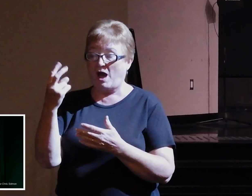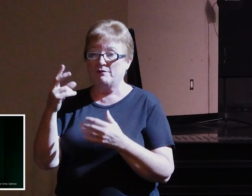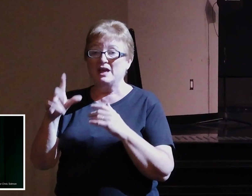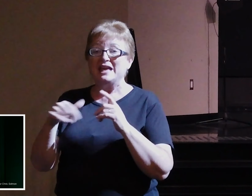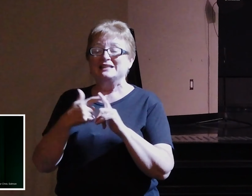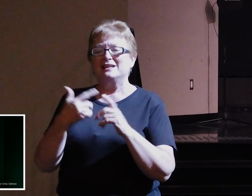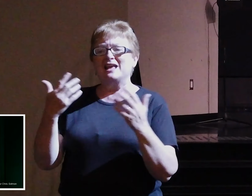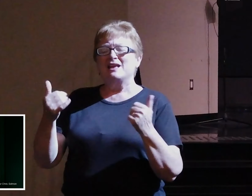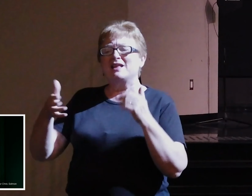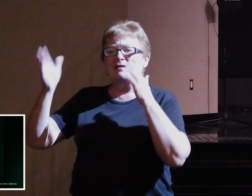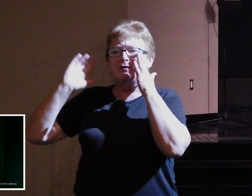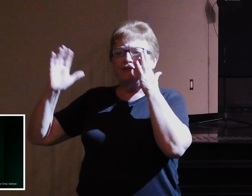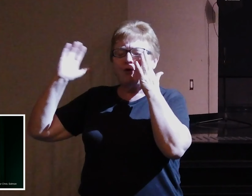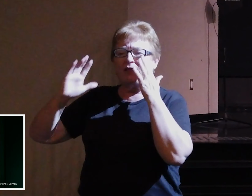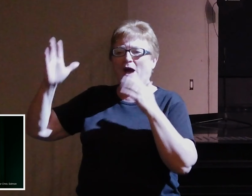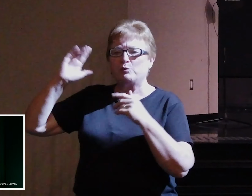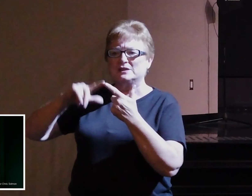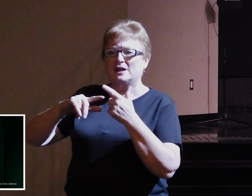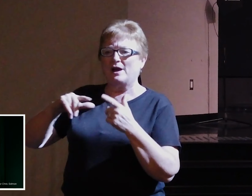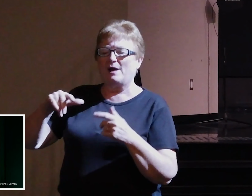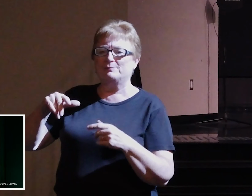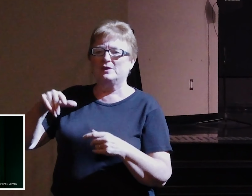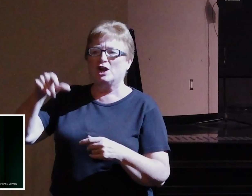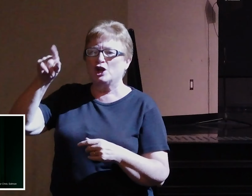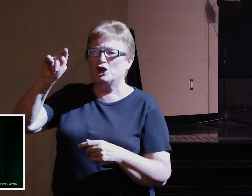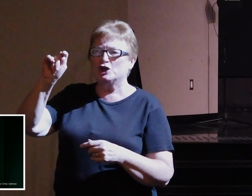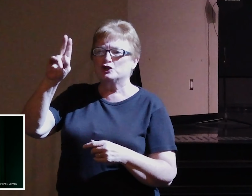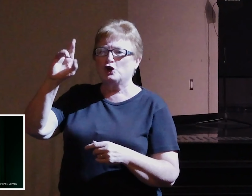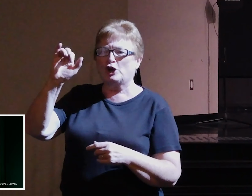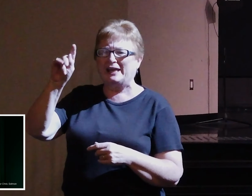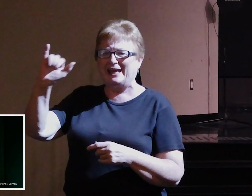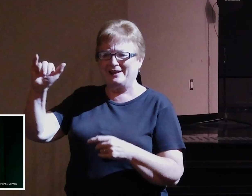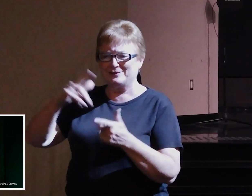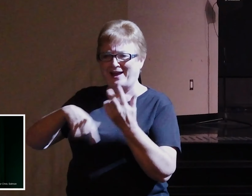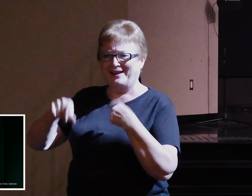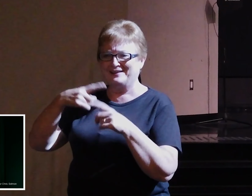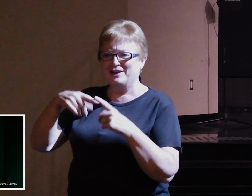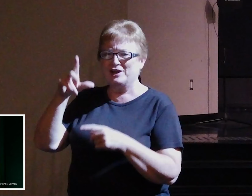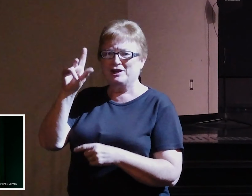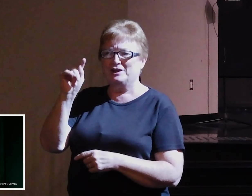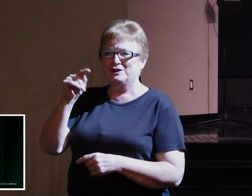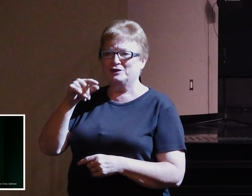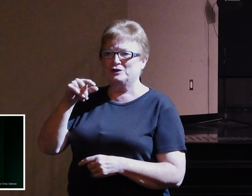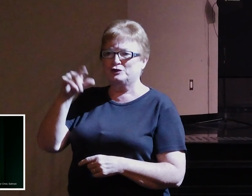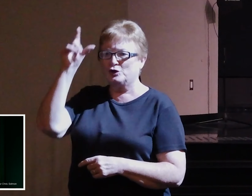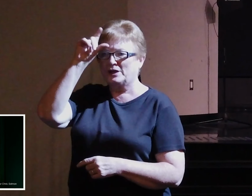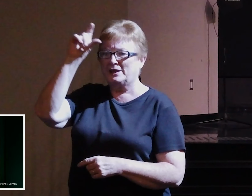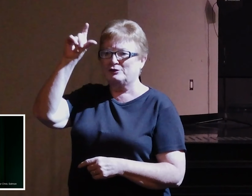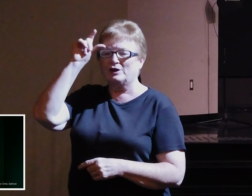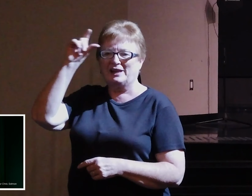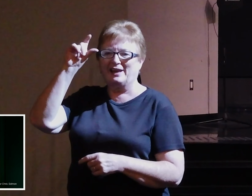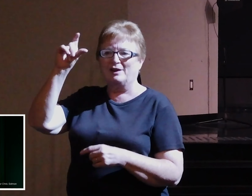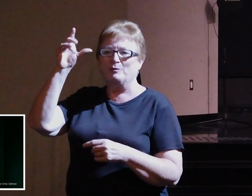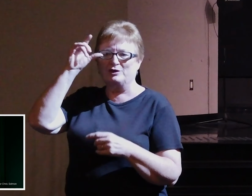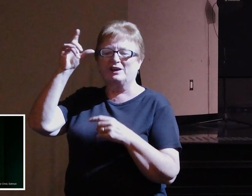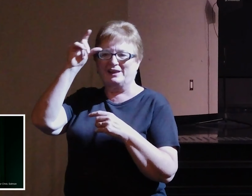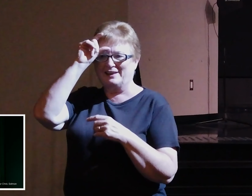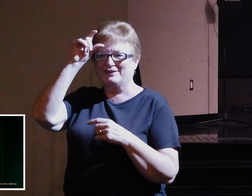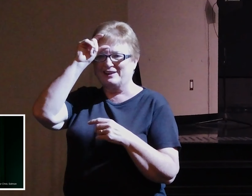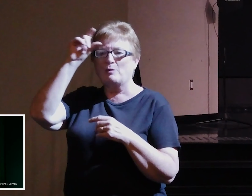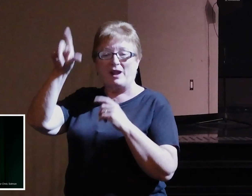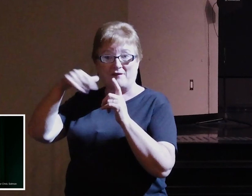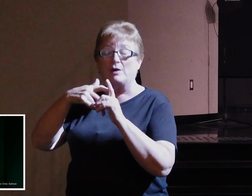Turkey. And he's writing to elect exiles, he calls them. These are people God has chosen. He has saved, particularly